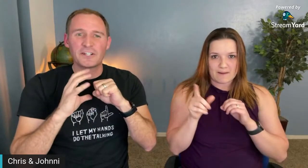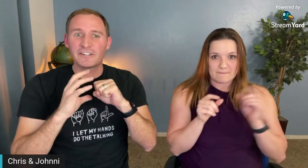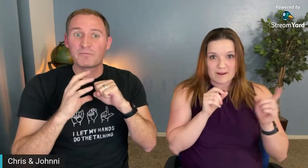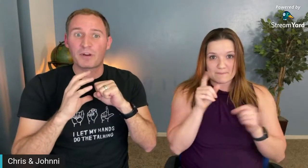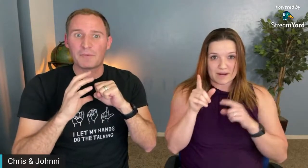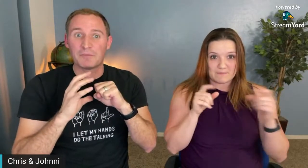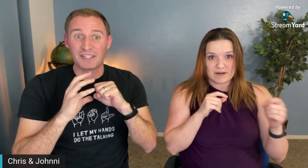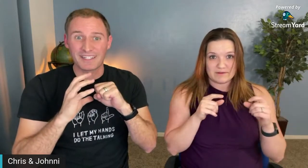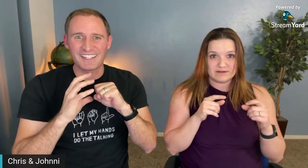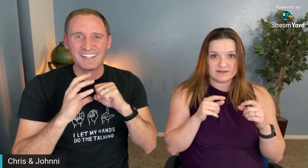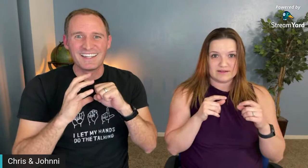of probability.